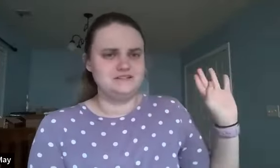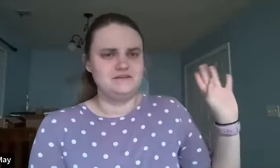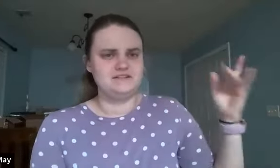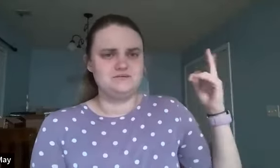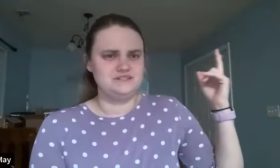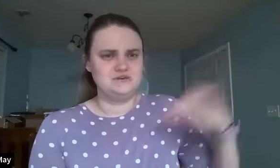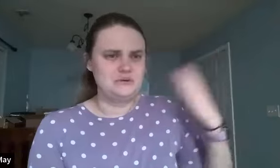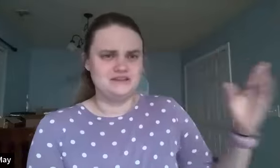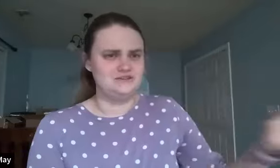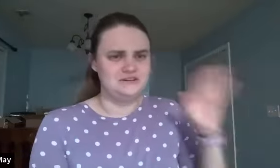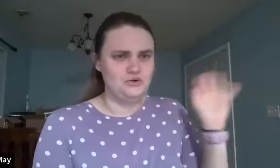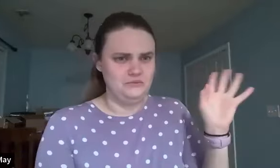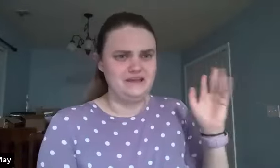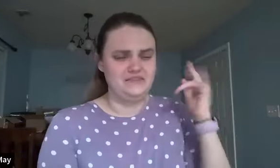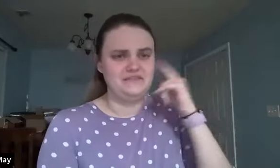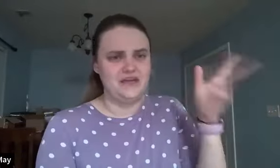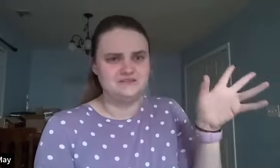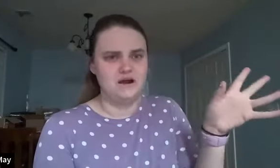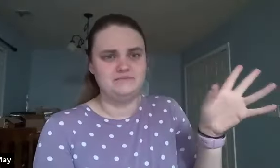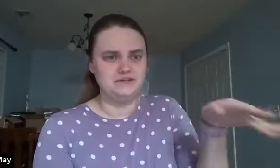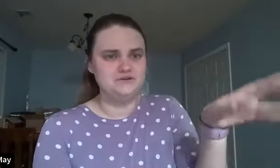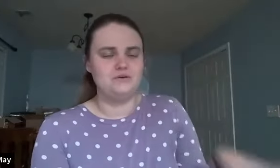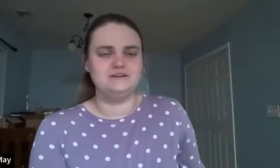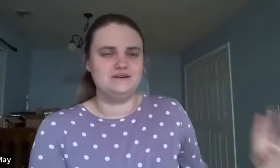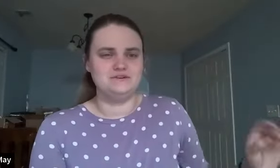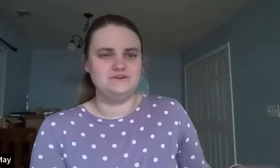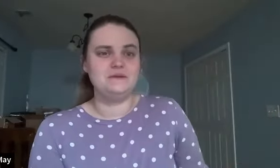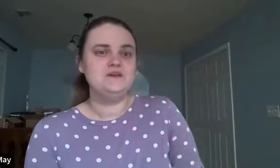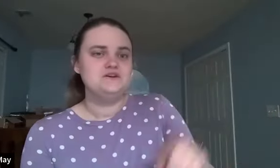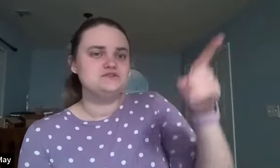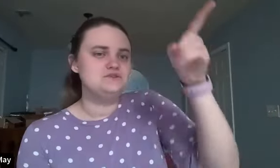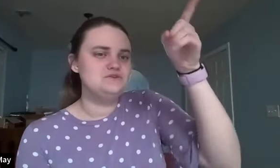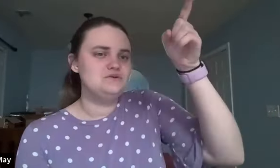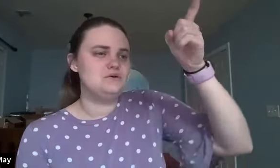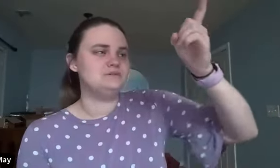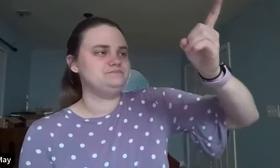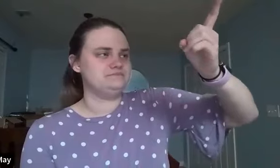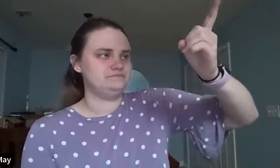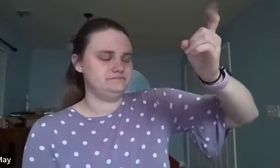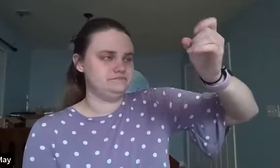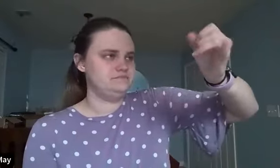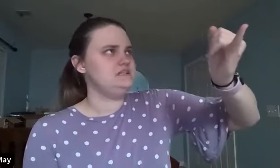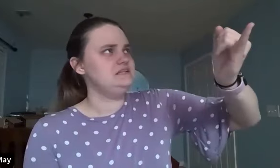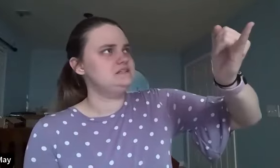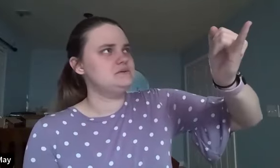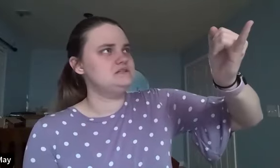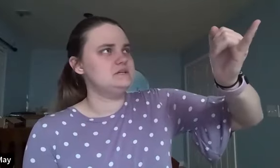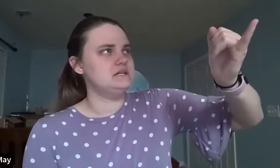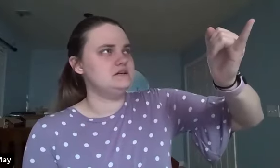of it to a story a student told me. And I think that's why. But unicorns, I always forget. So unicorn is going to be